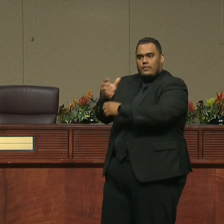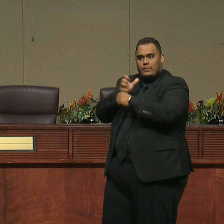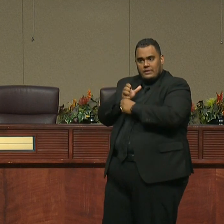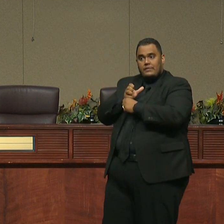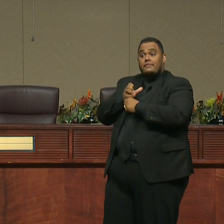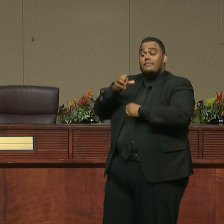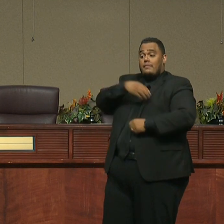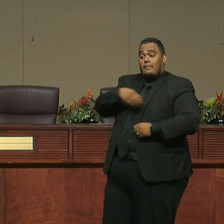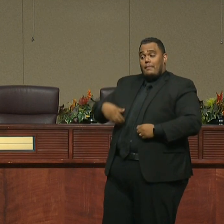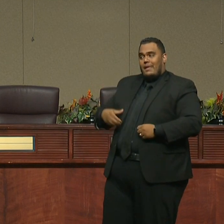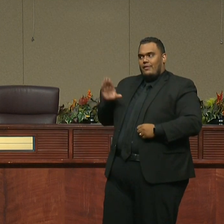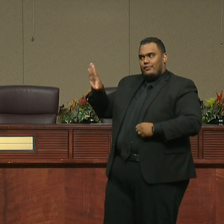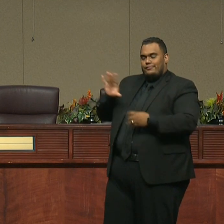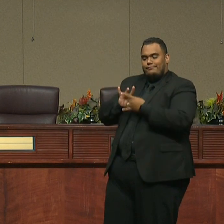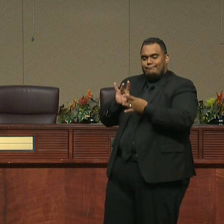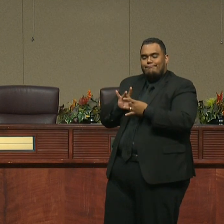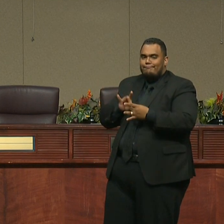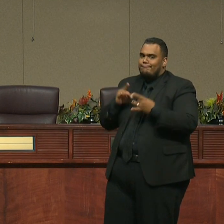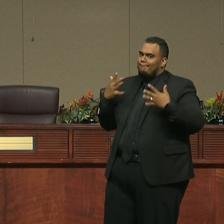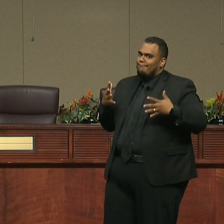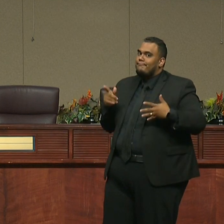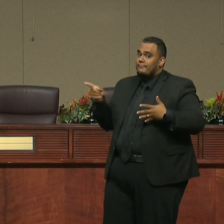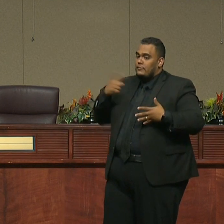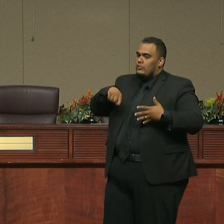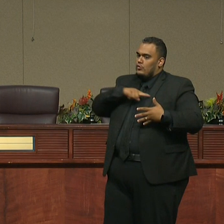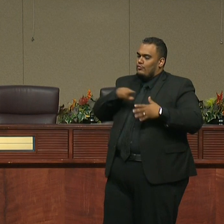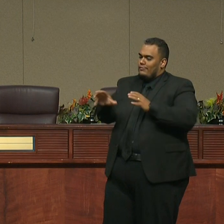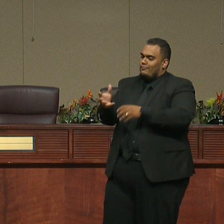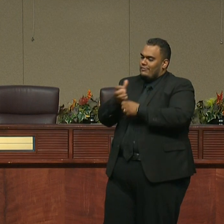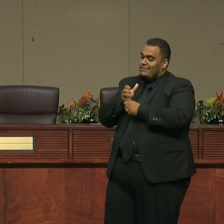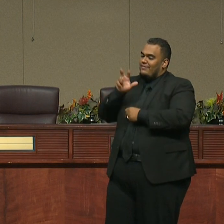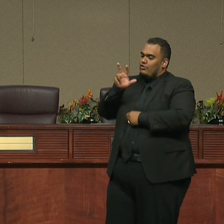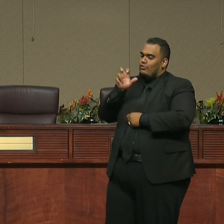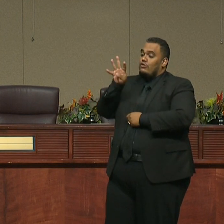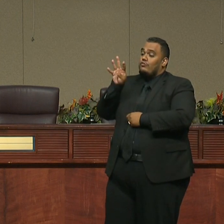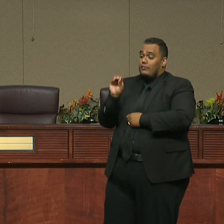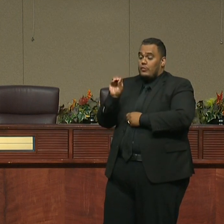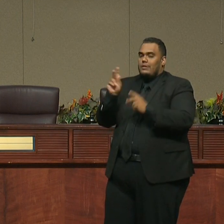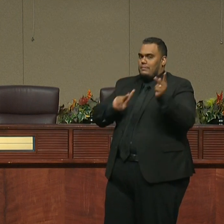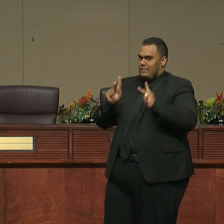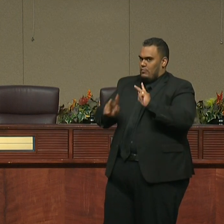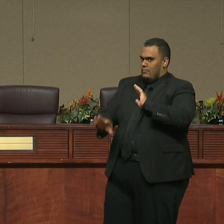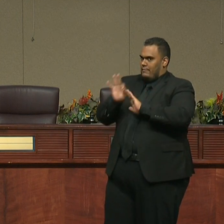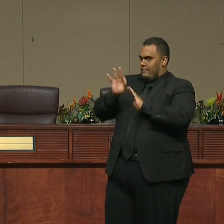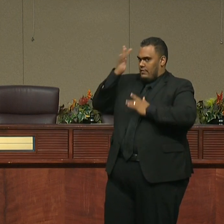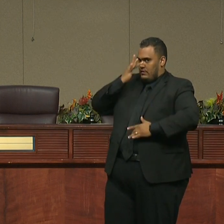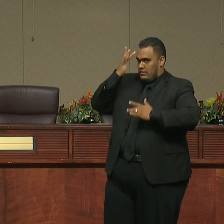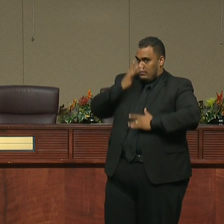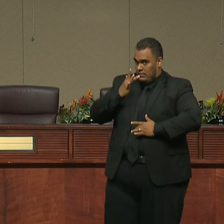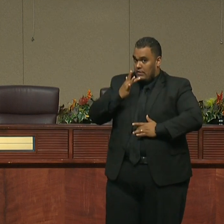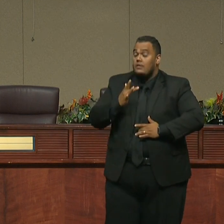mentioned, 340 positive tests. Out of, also we received